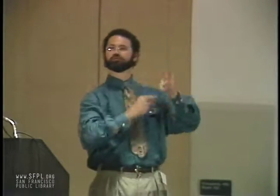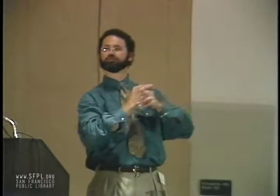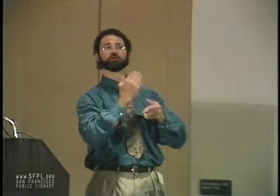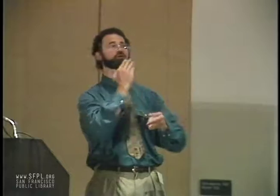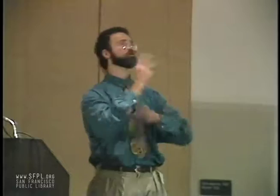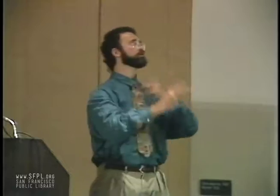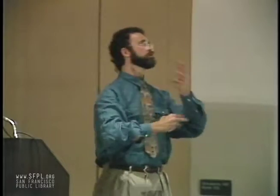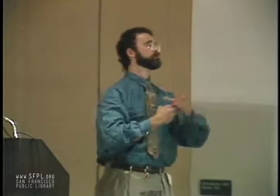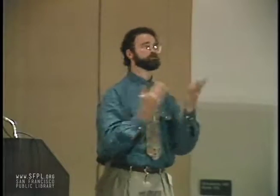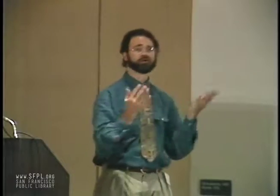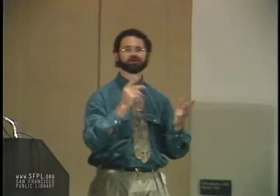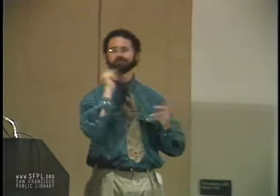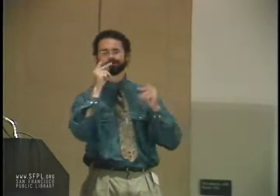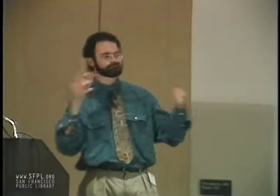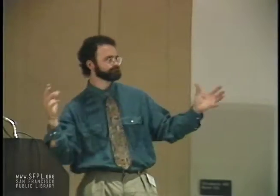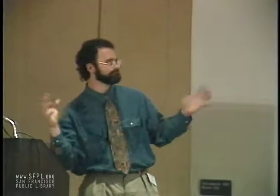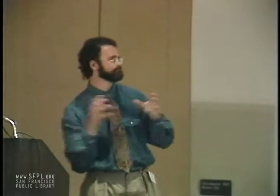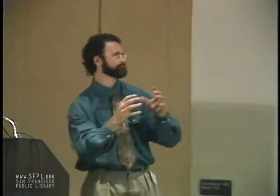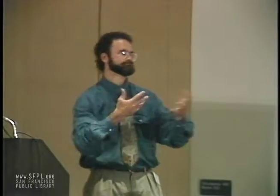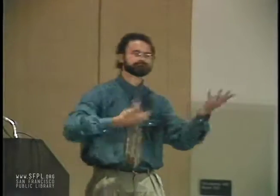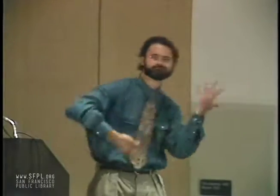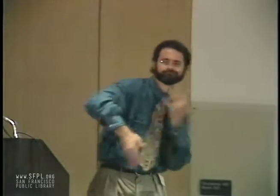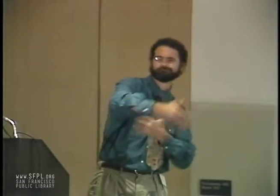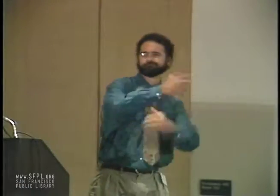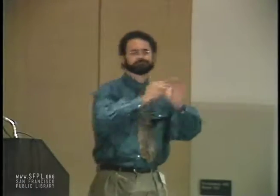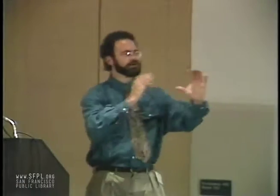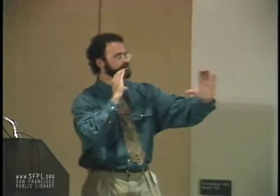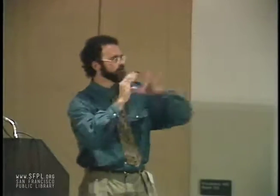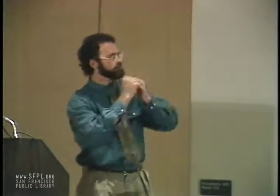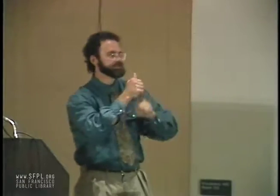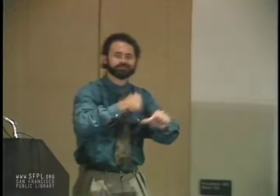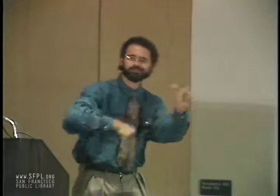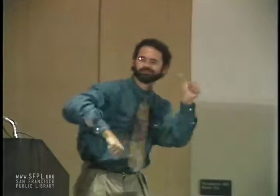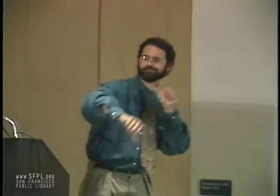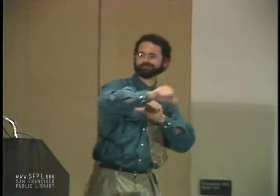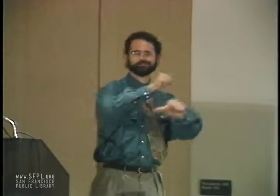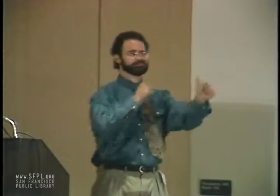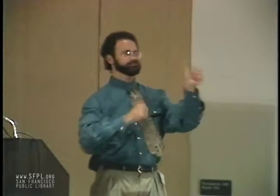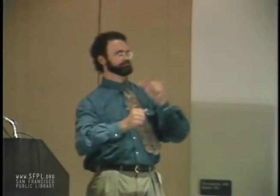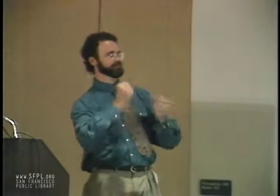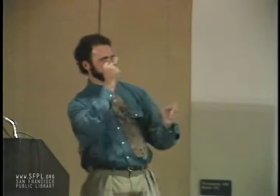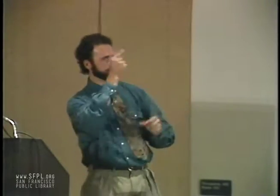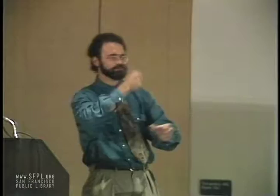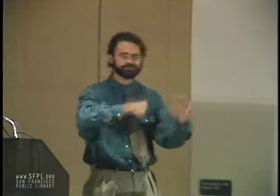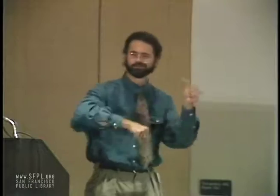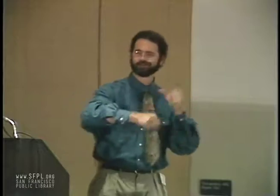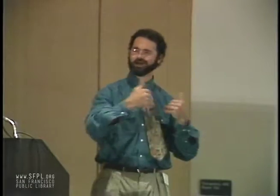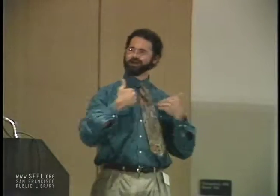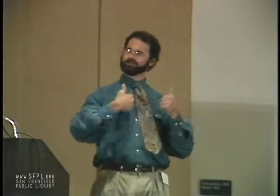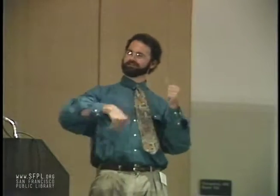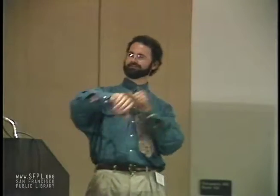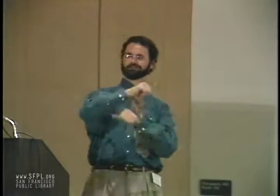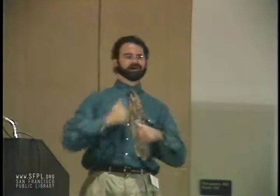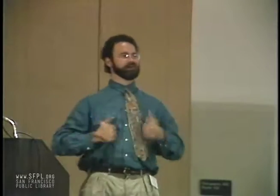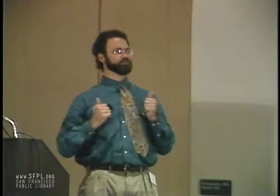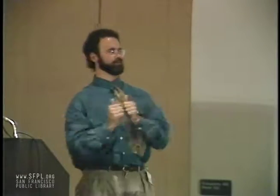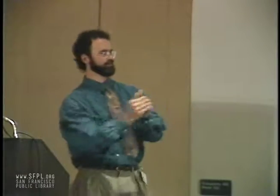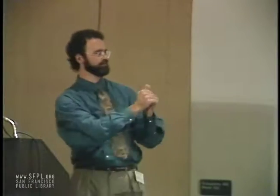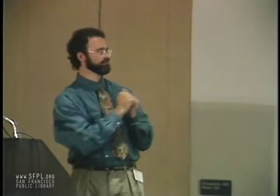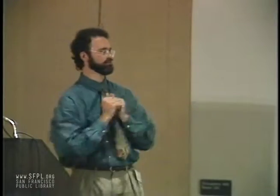One world is the good world of De La Paix, where everybody comes together and can communicate and socialize with each other. There's understanding,